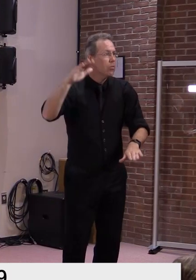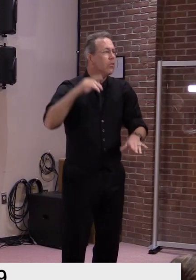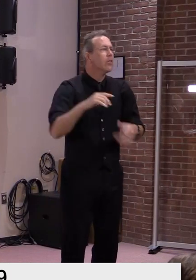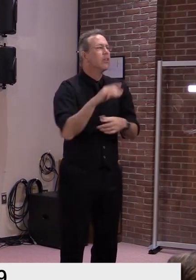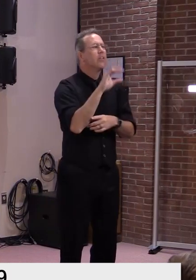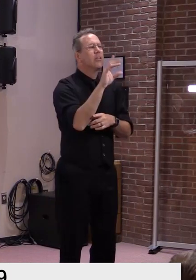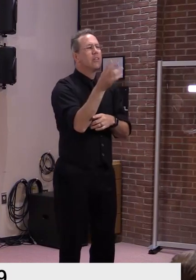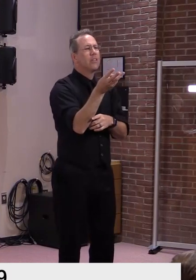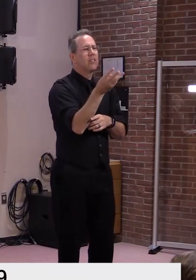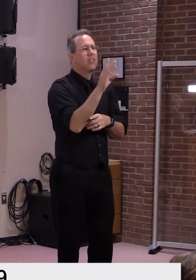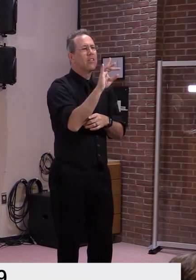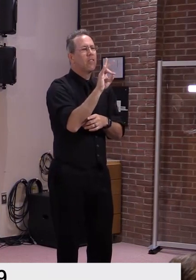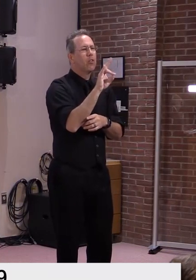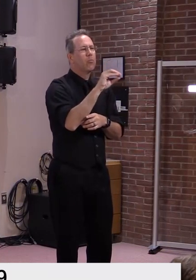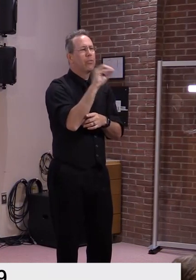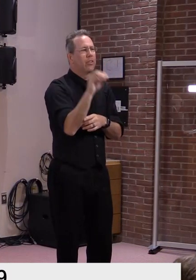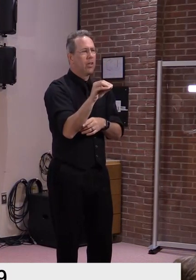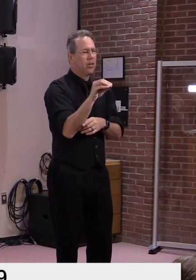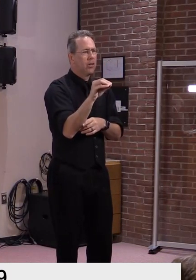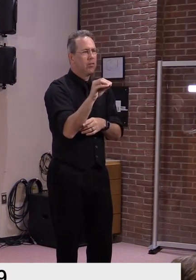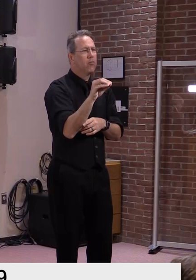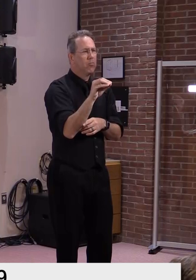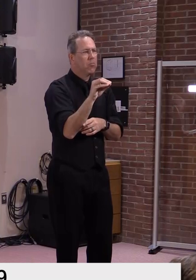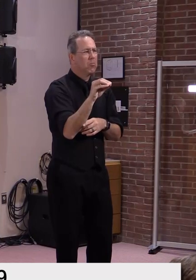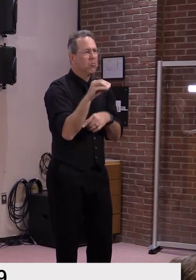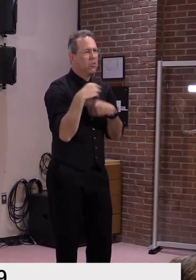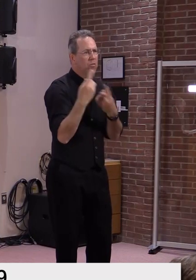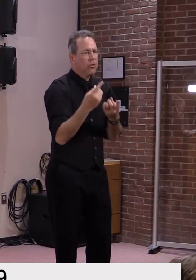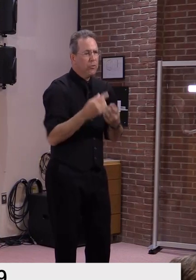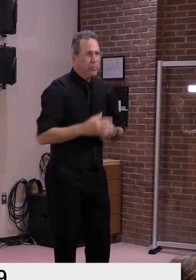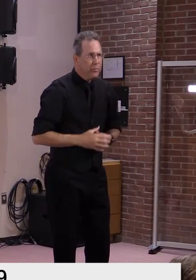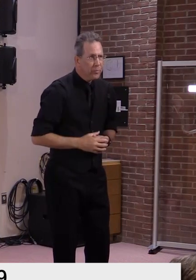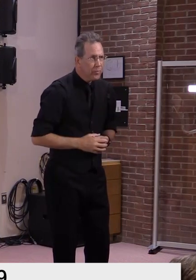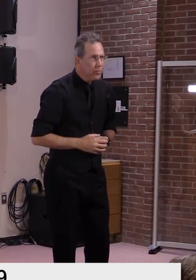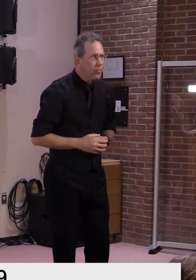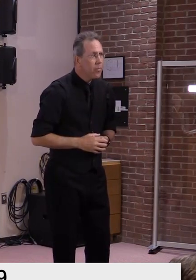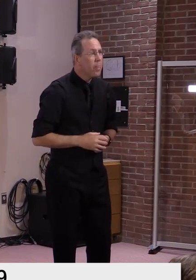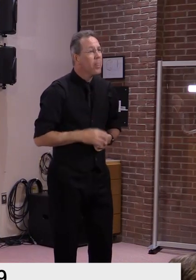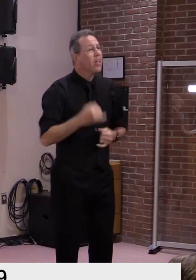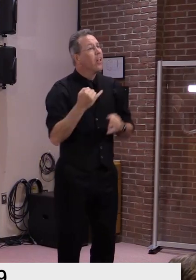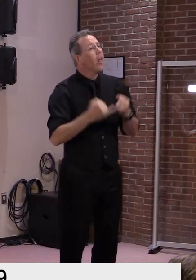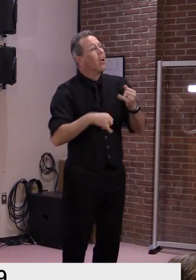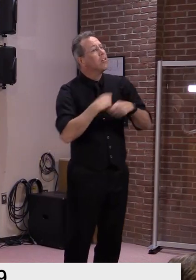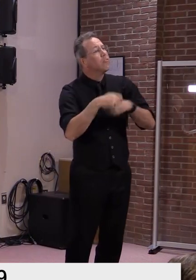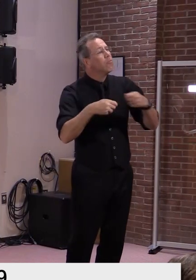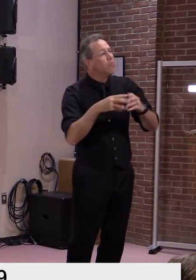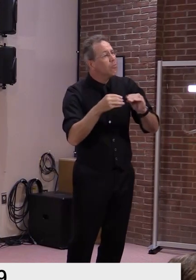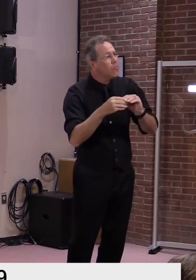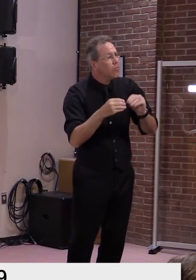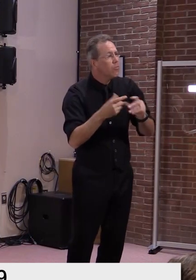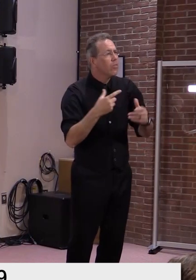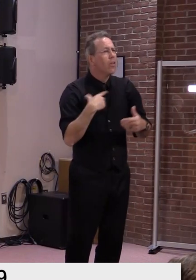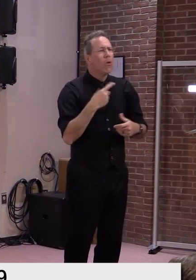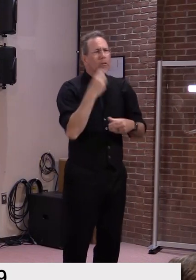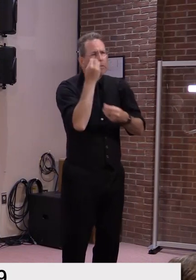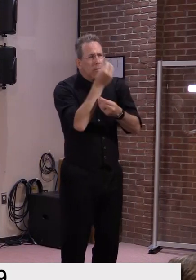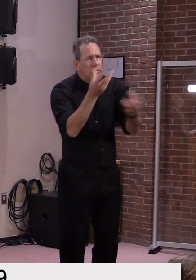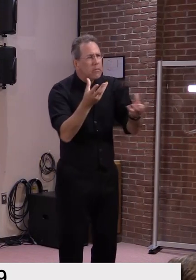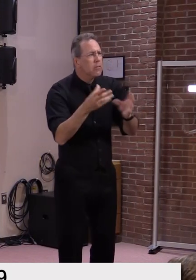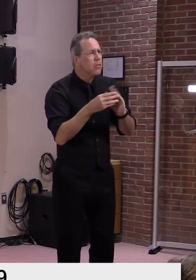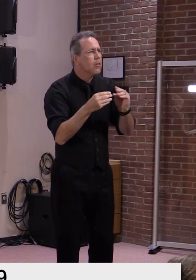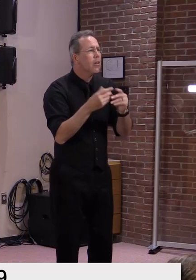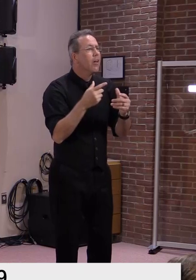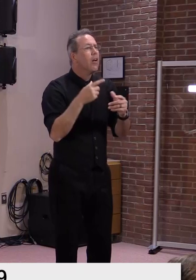67.8%. I'll wrap it up by sharing a reminder that, as promised, our surveillance testing program for summer camps and summer